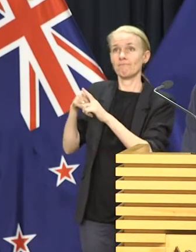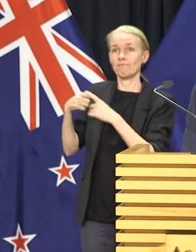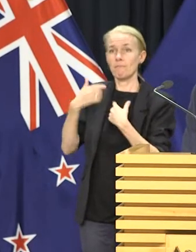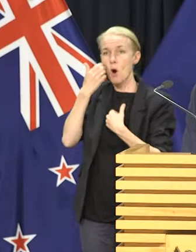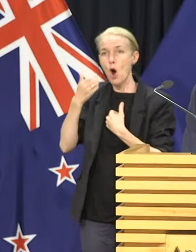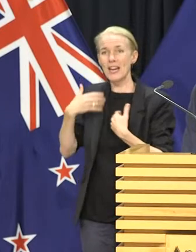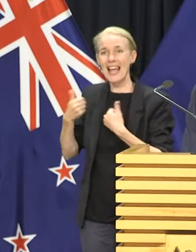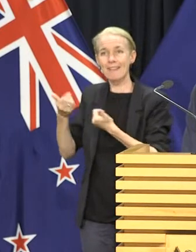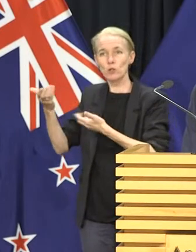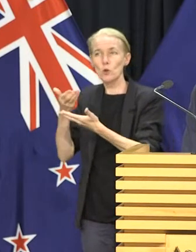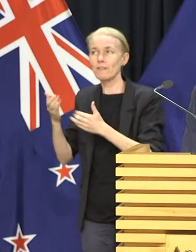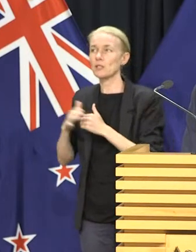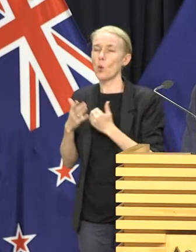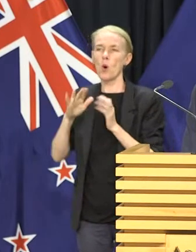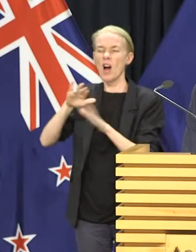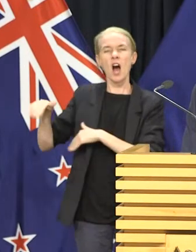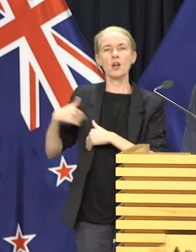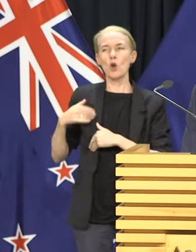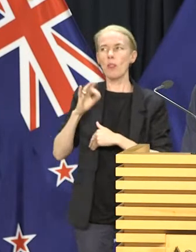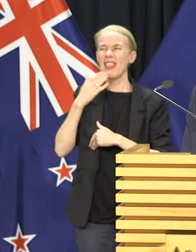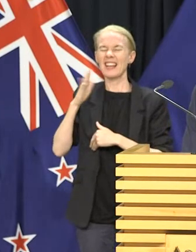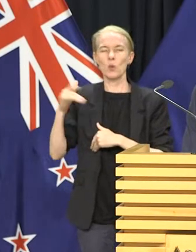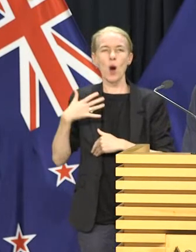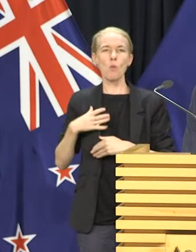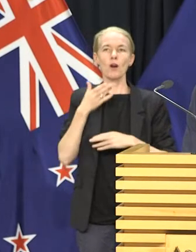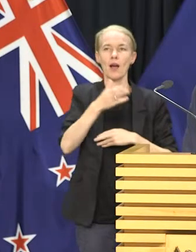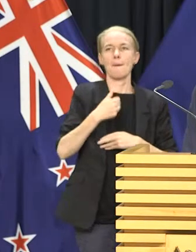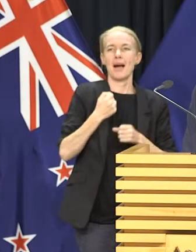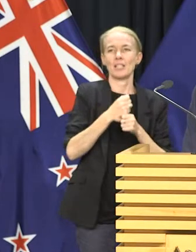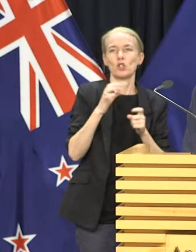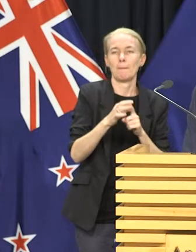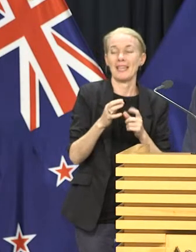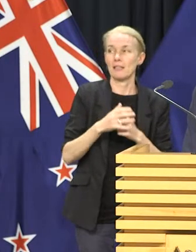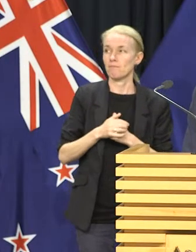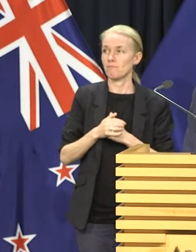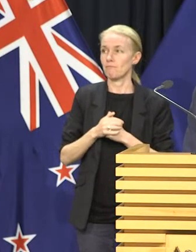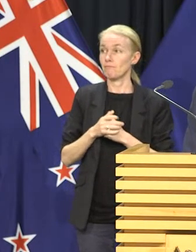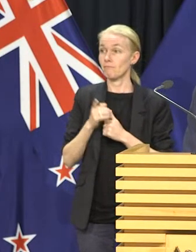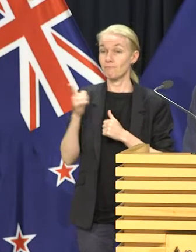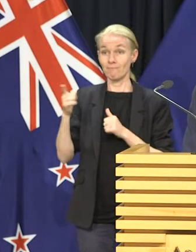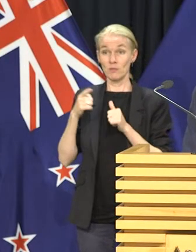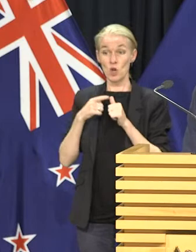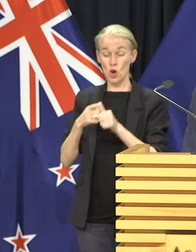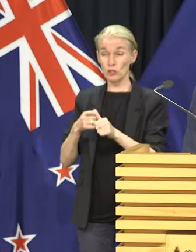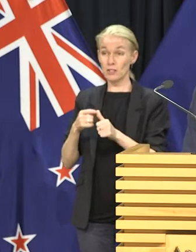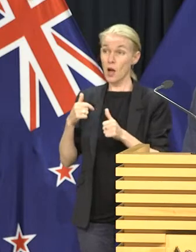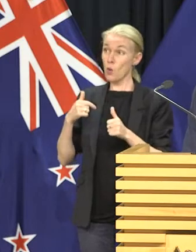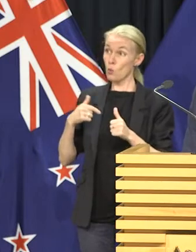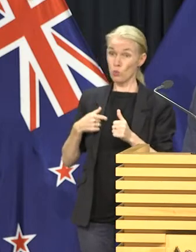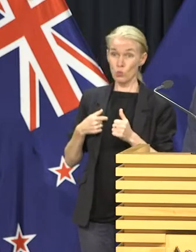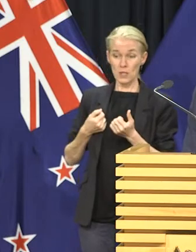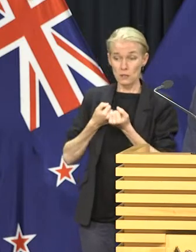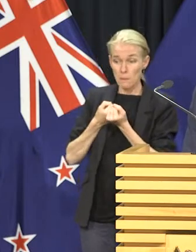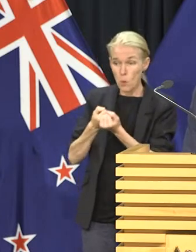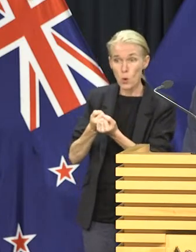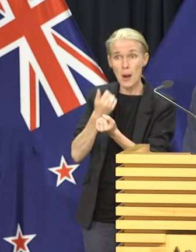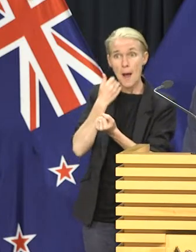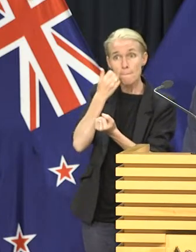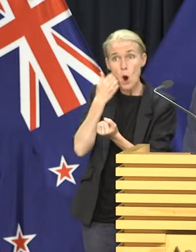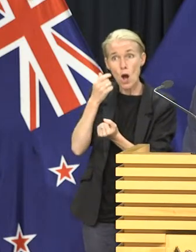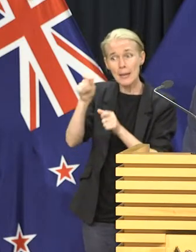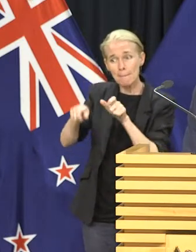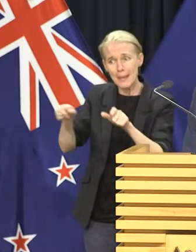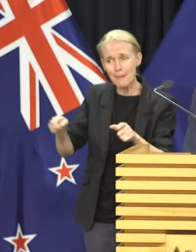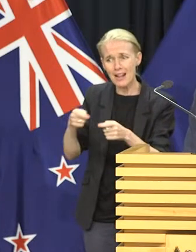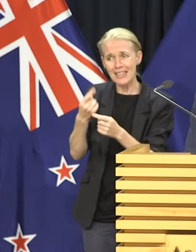to the place where they feel safest and where they have that relationship. For many, it's with their local GP or through another clinic, but we know that Māori